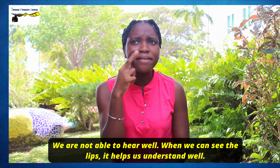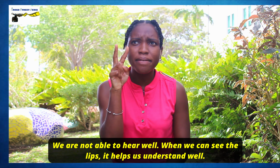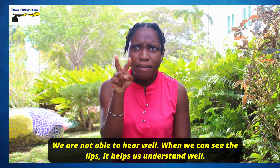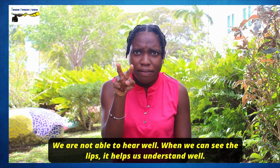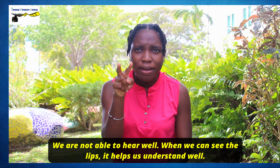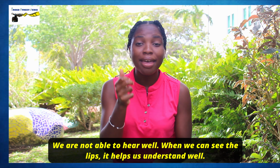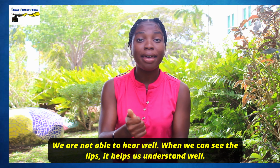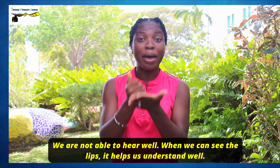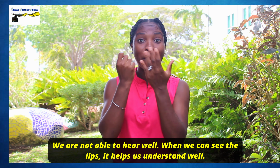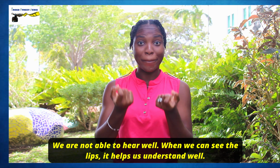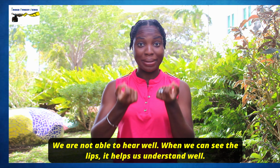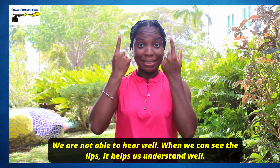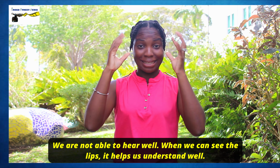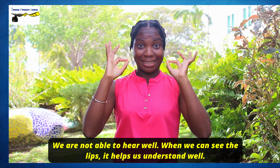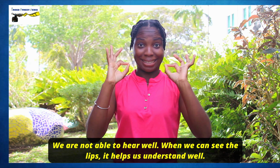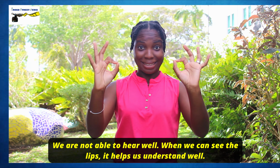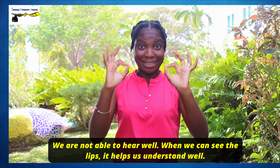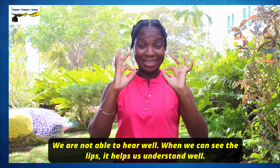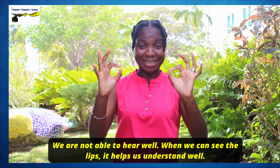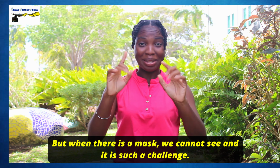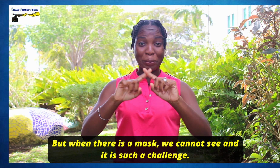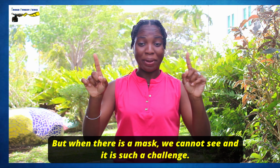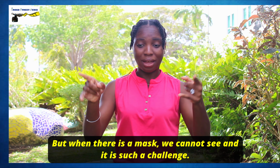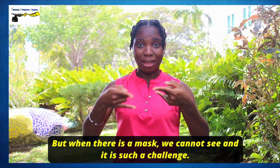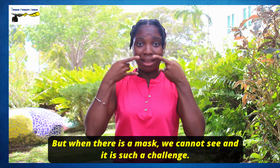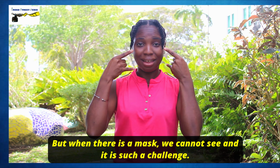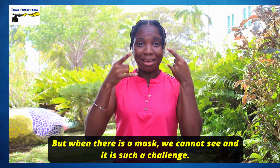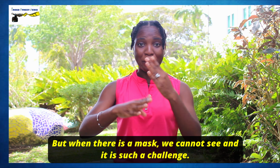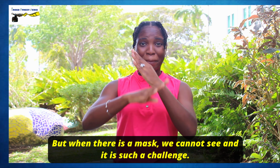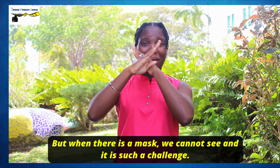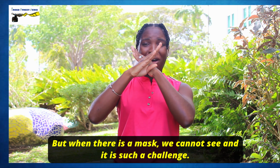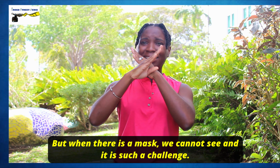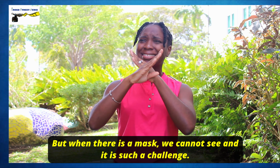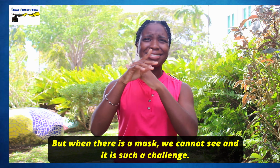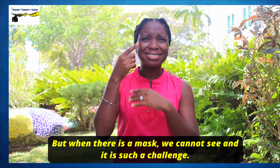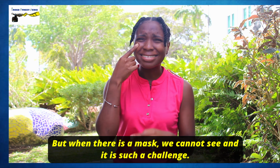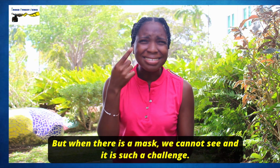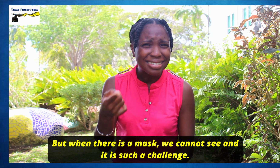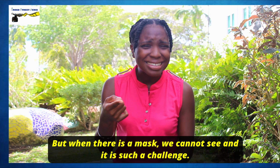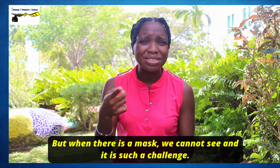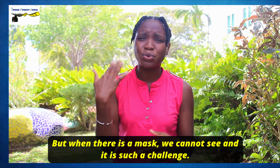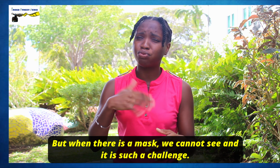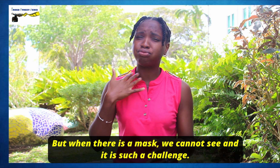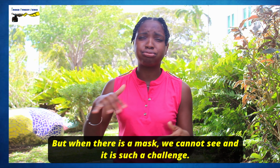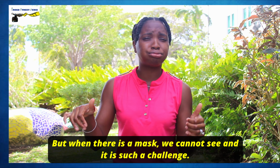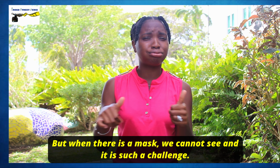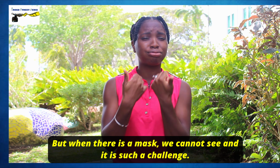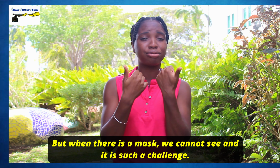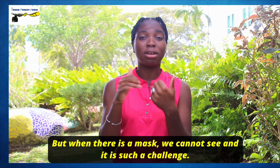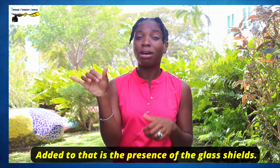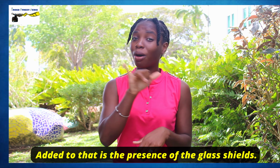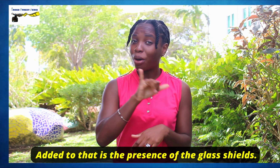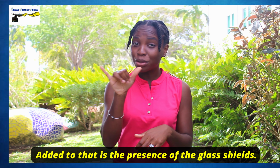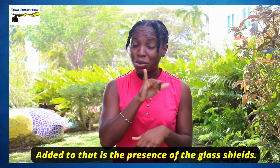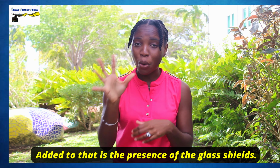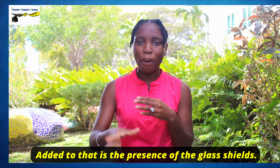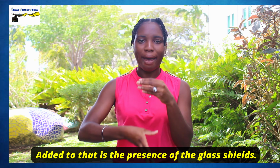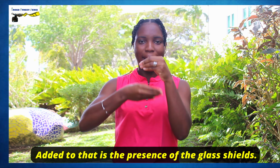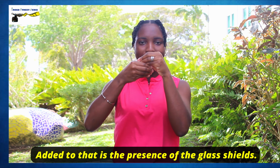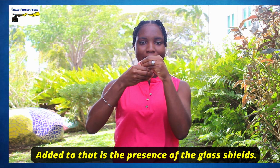helps us understand well. But when there is a mask, we cannot see, and it is such a challenge. Added to that is